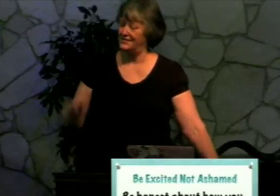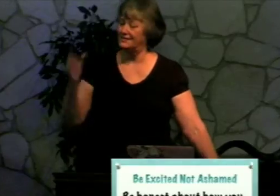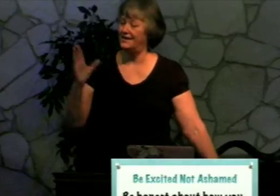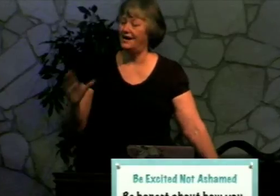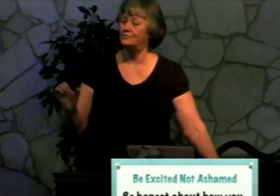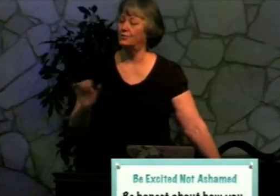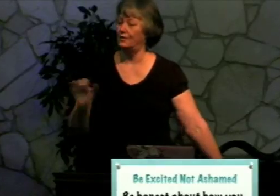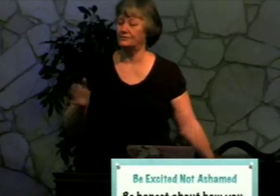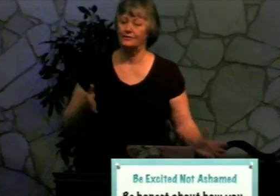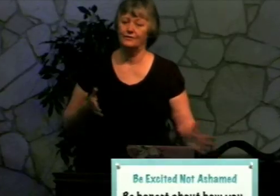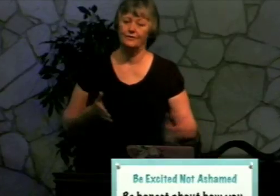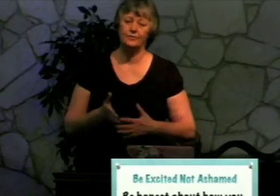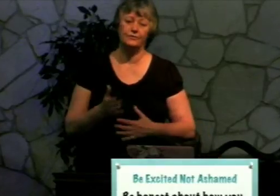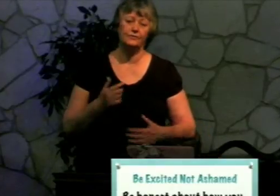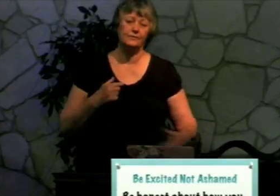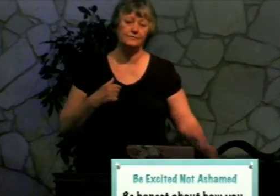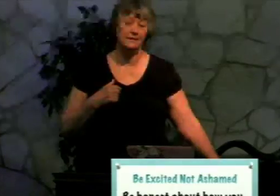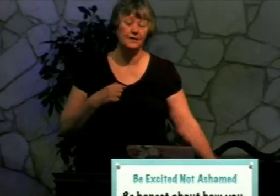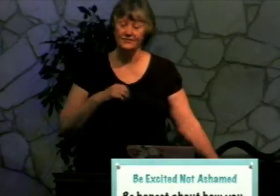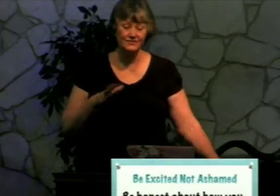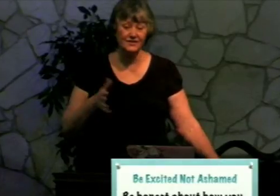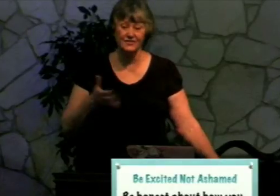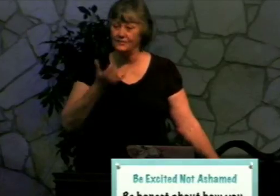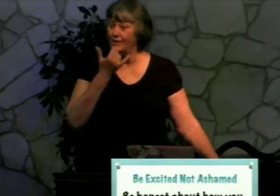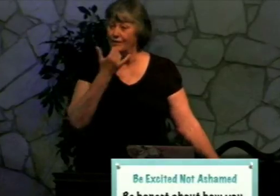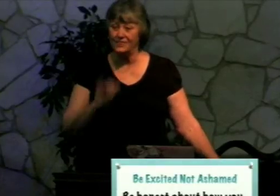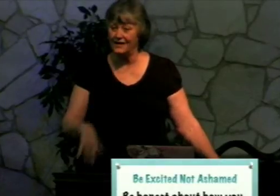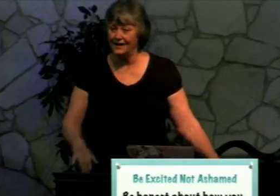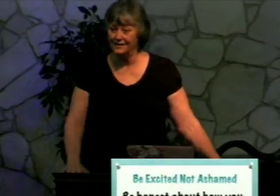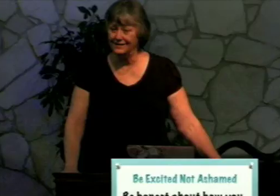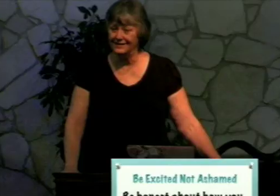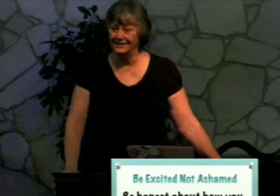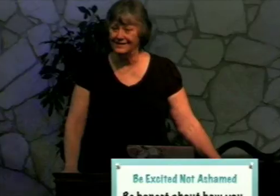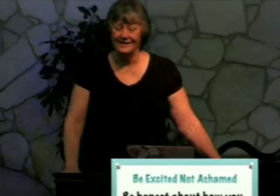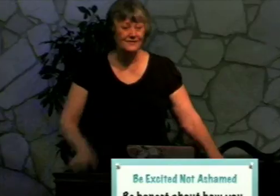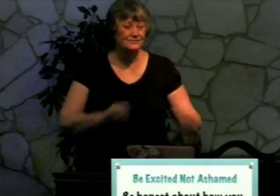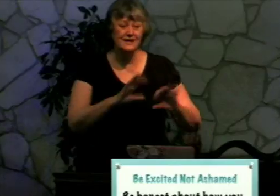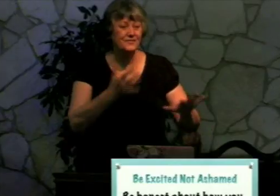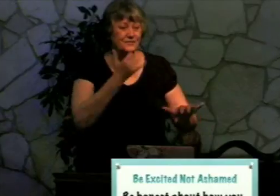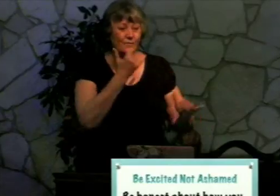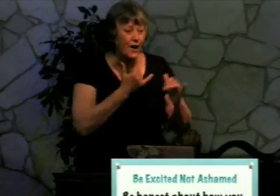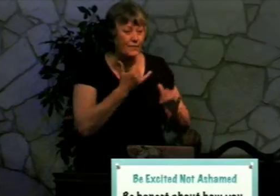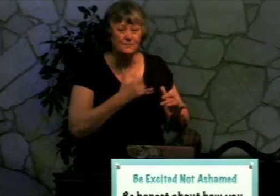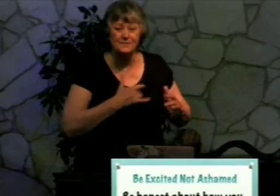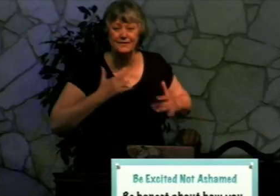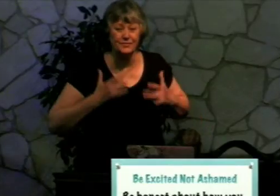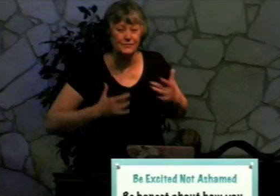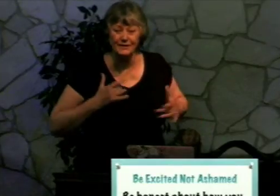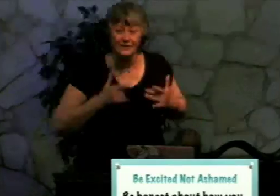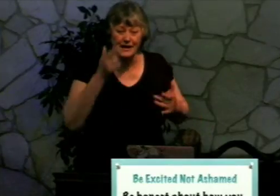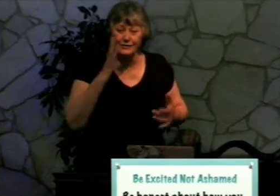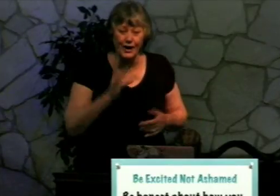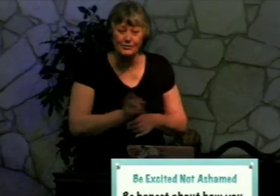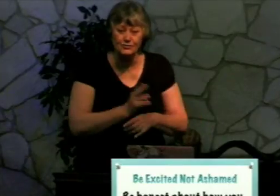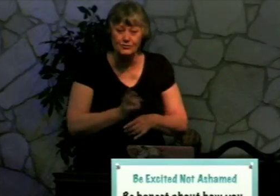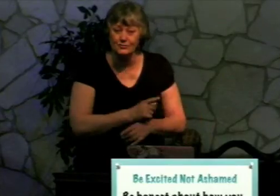that God worked through me. There's nothing wrong with that. There's nothing wrong with being thrilled that God used